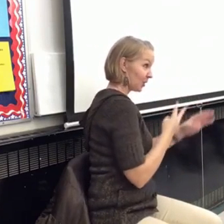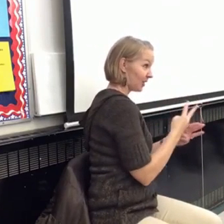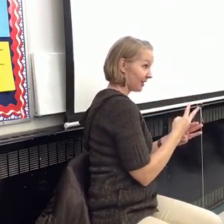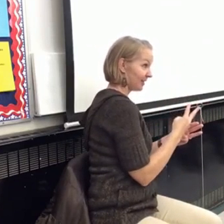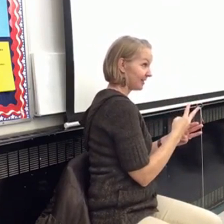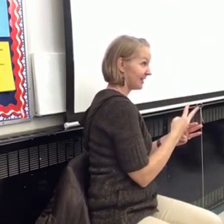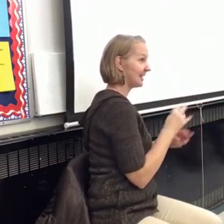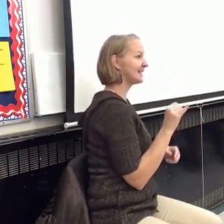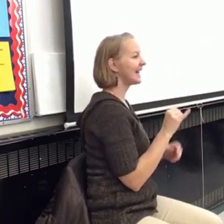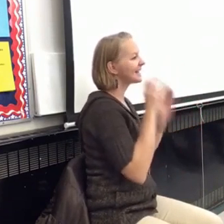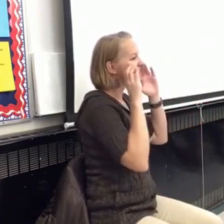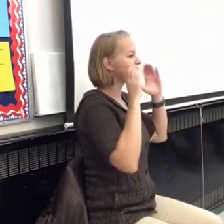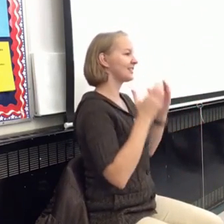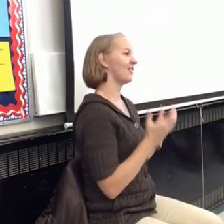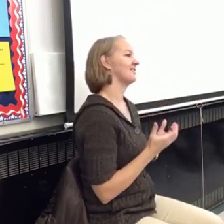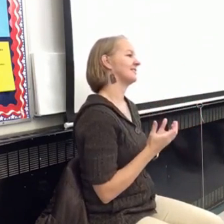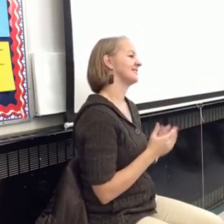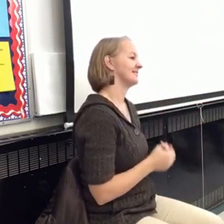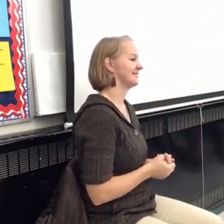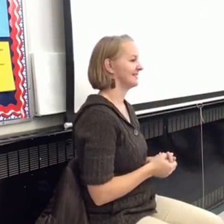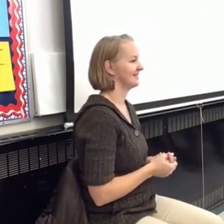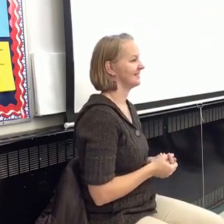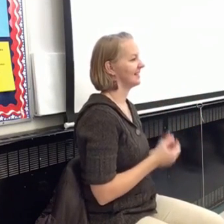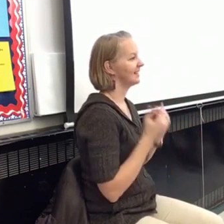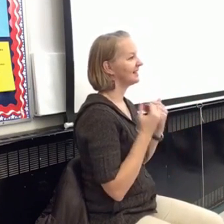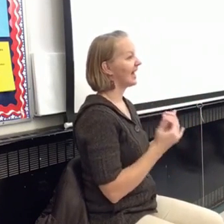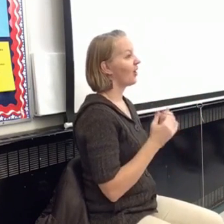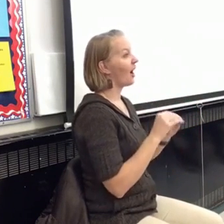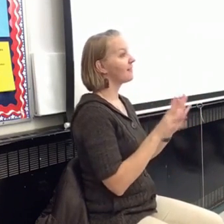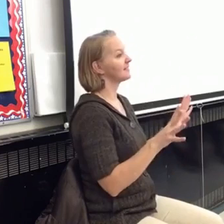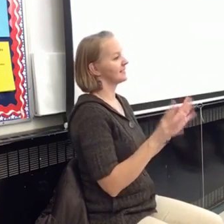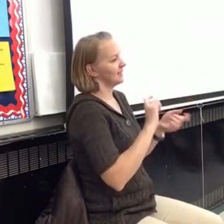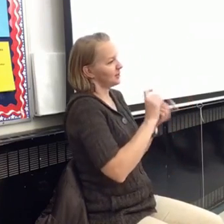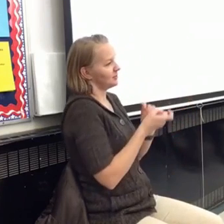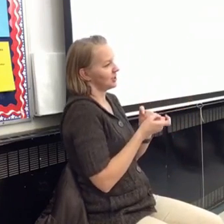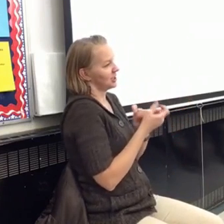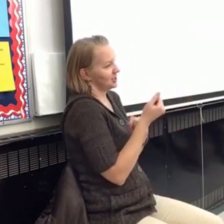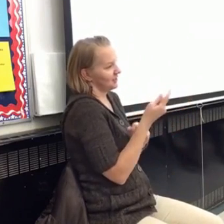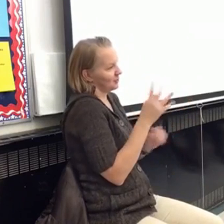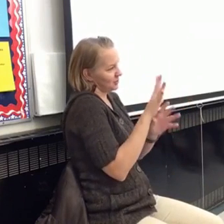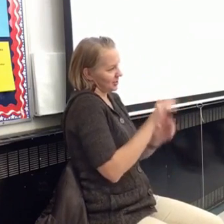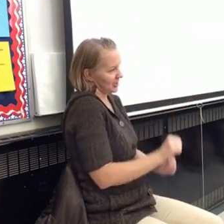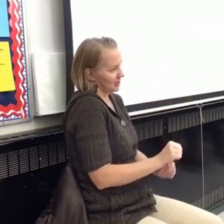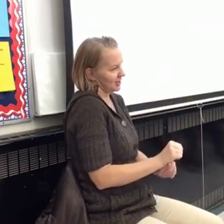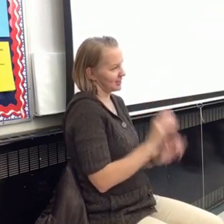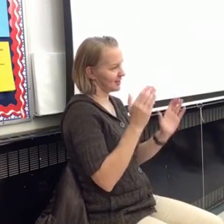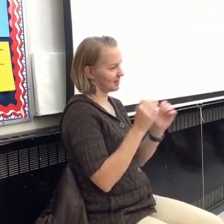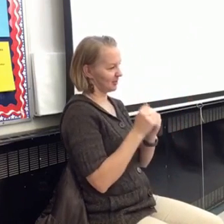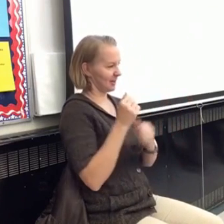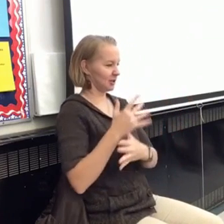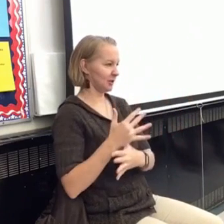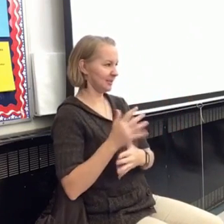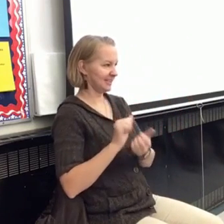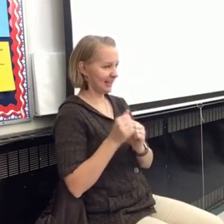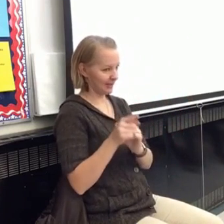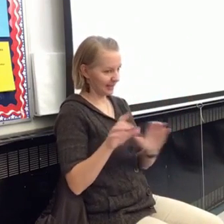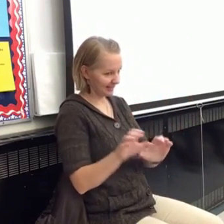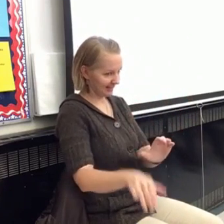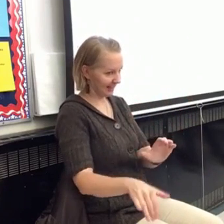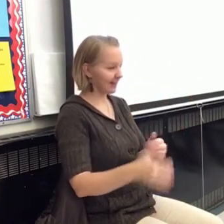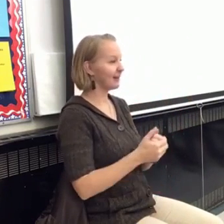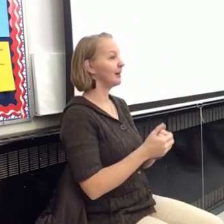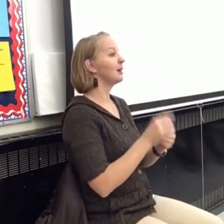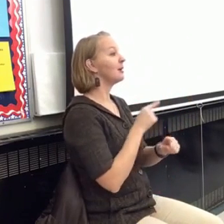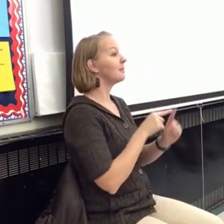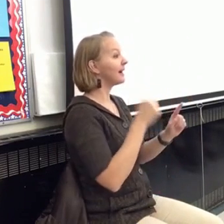is like Santa Claus, okay? Now, we've obviously changed a couple of these traditions compared to the Germans and how they did it.